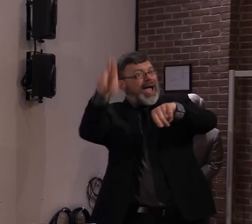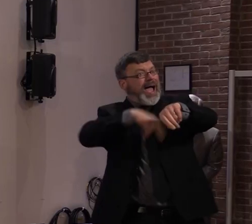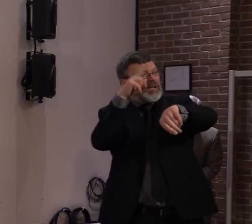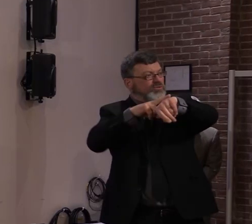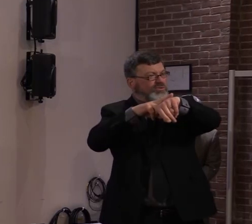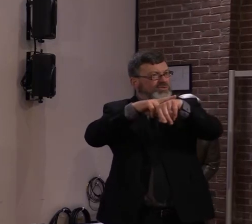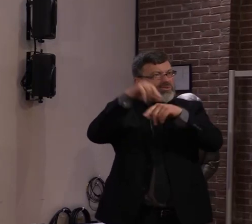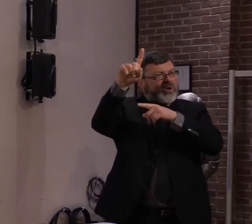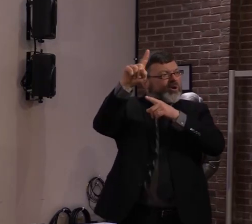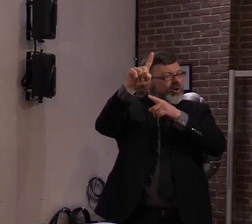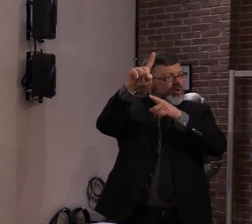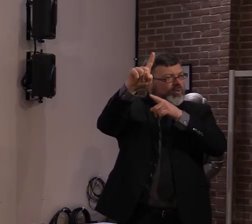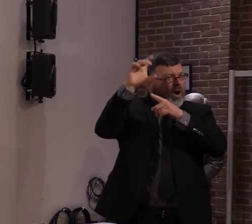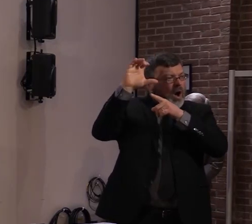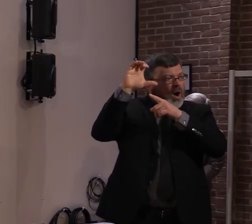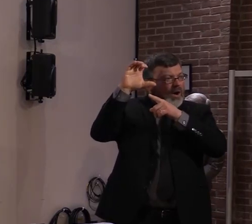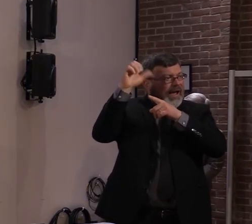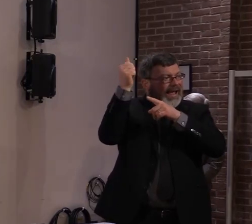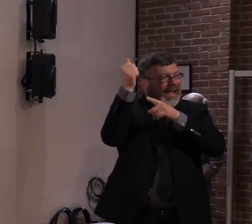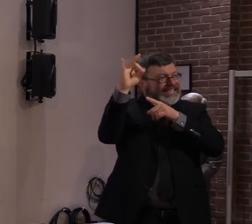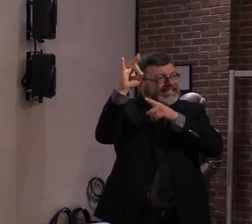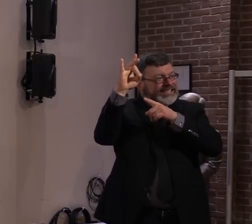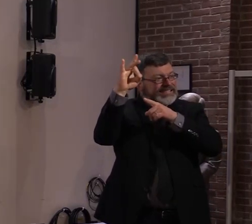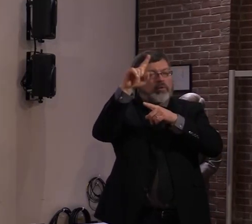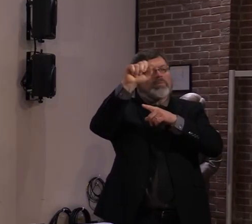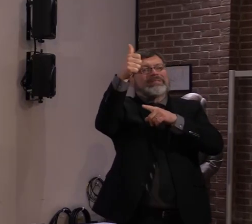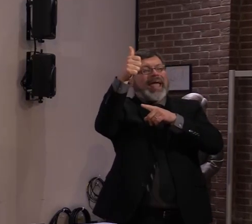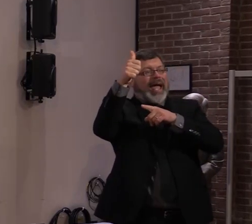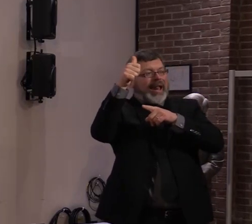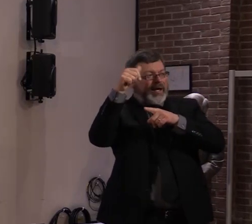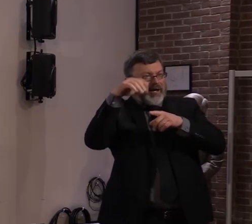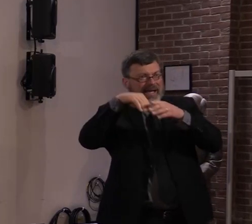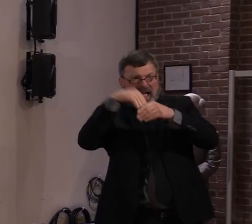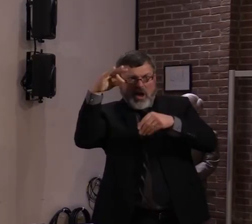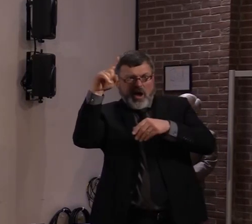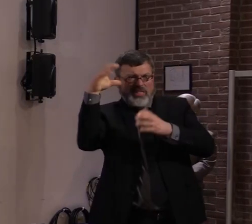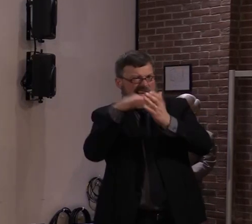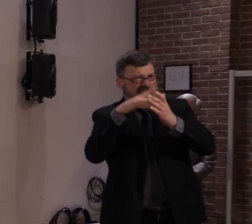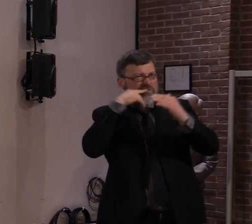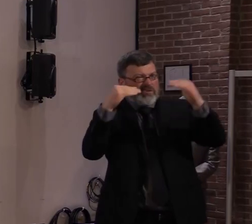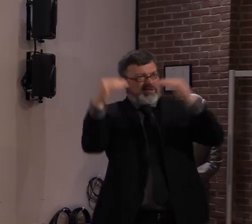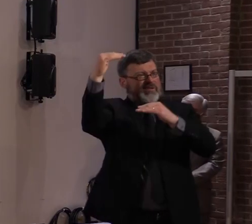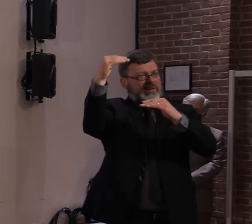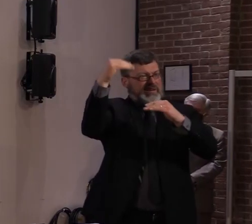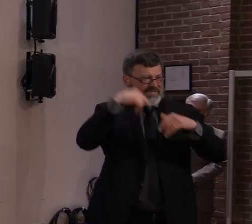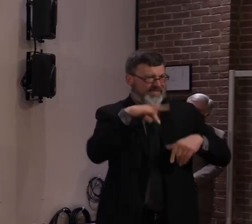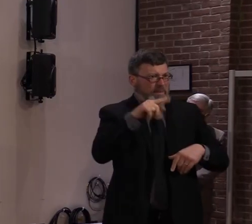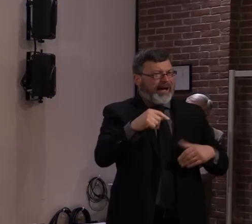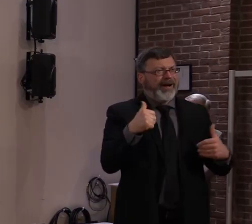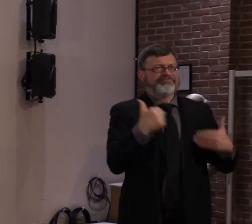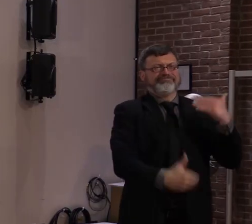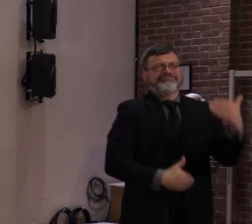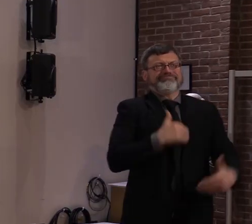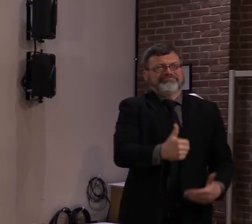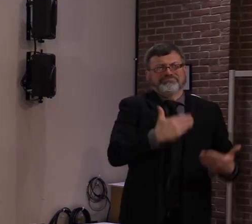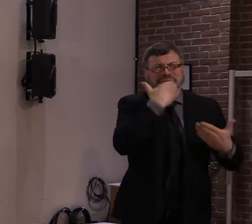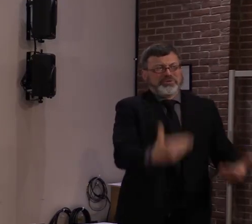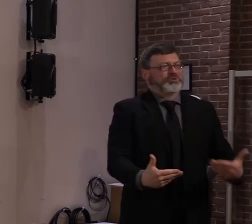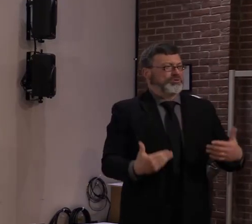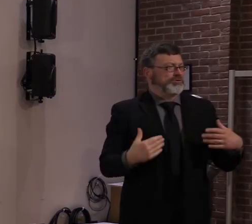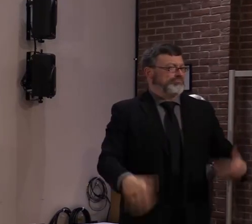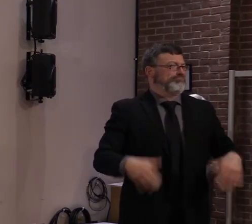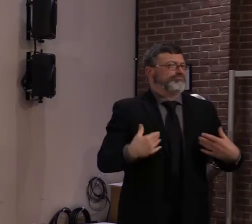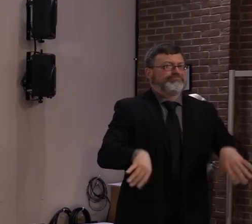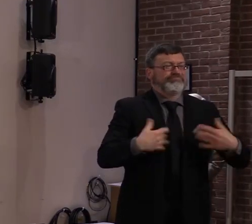100,000. The number of outbreaks our teams are following is markedly decreased. There is only one